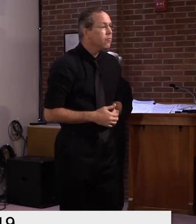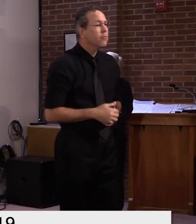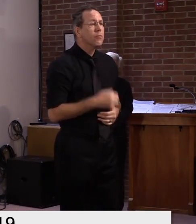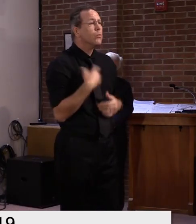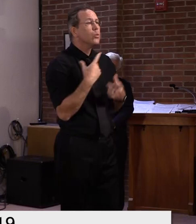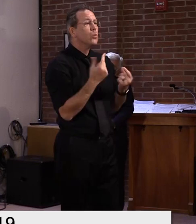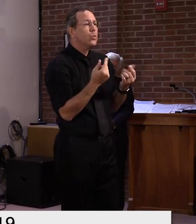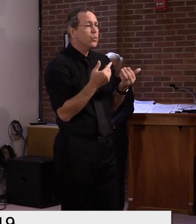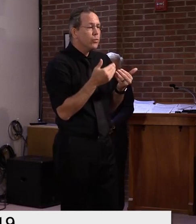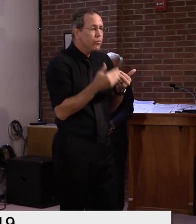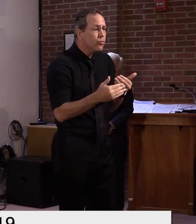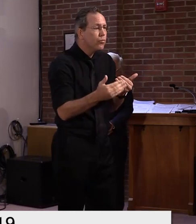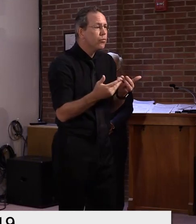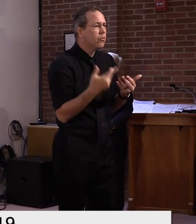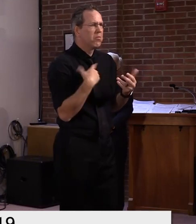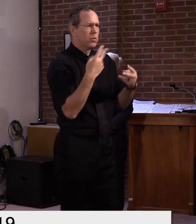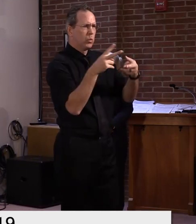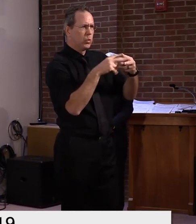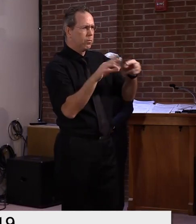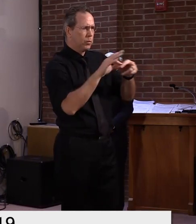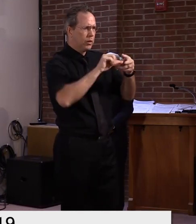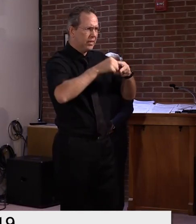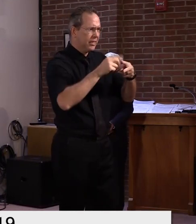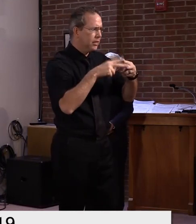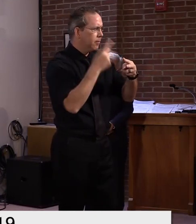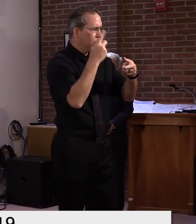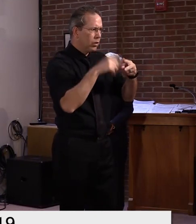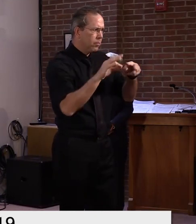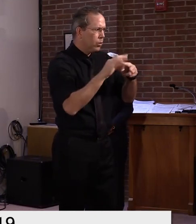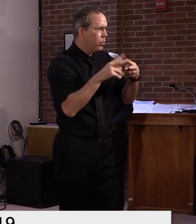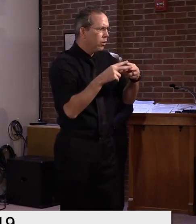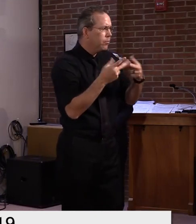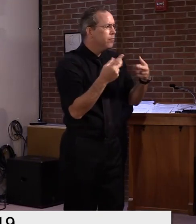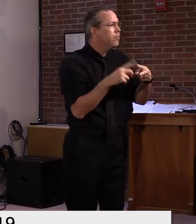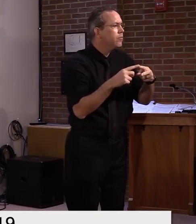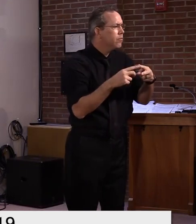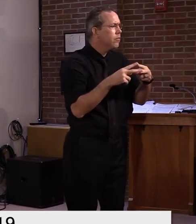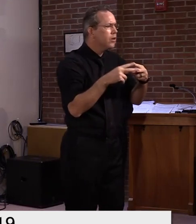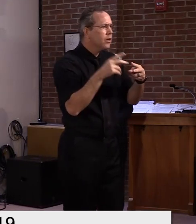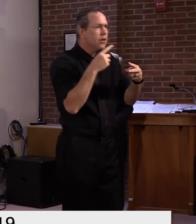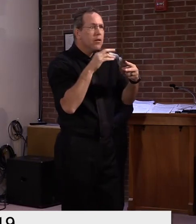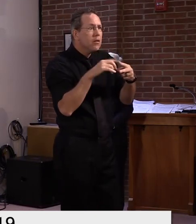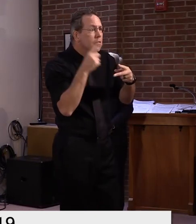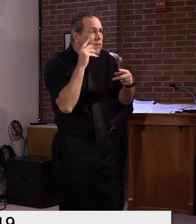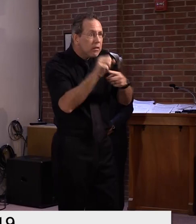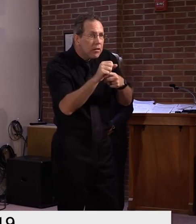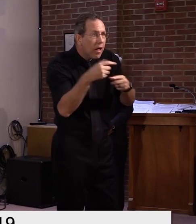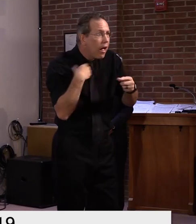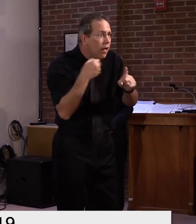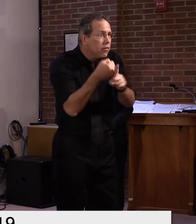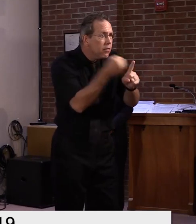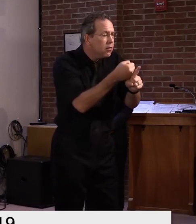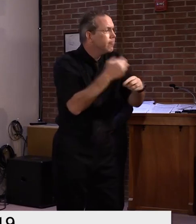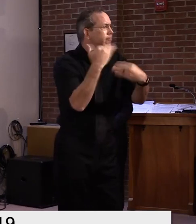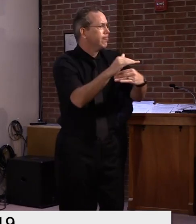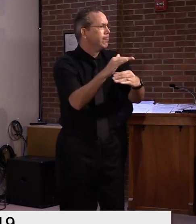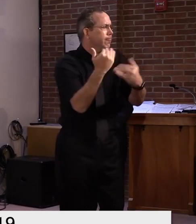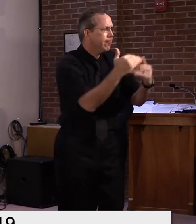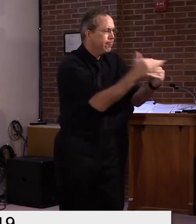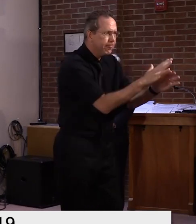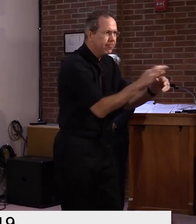this virus is first, make sure we find and contain it whenever there is an outbreak. And